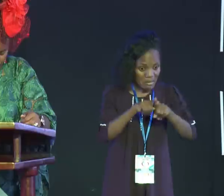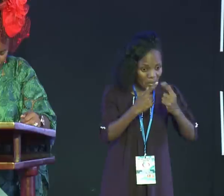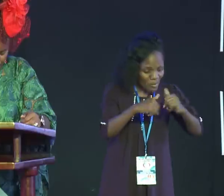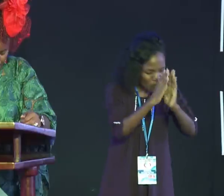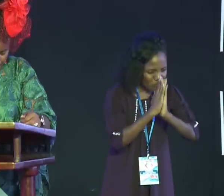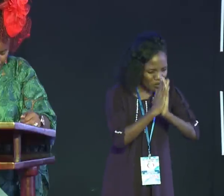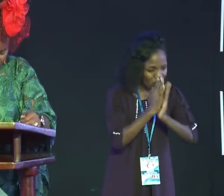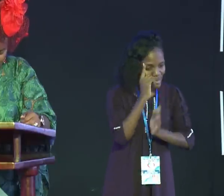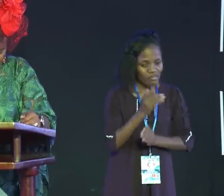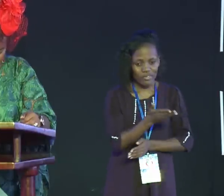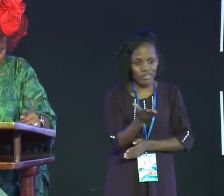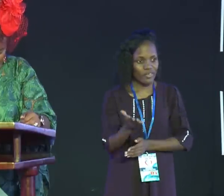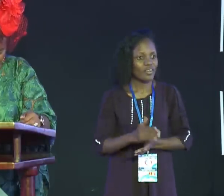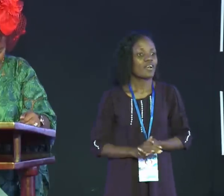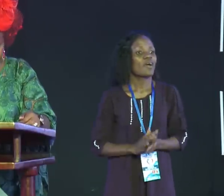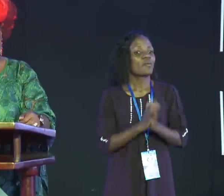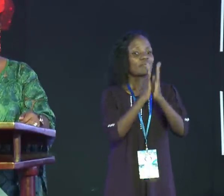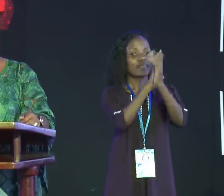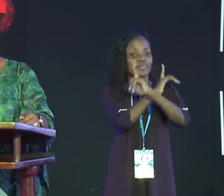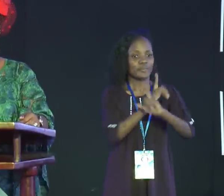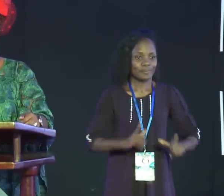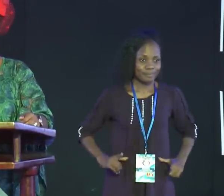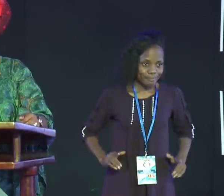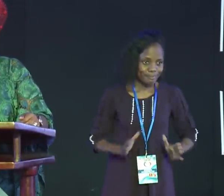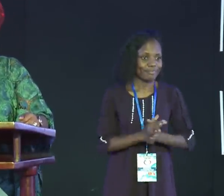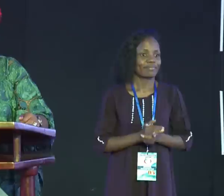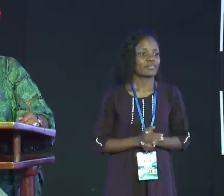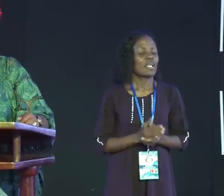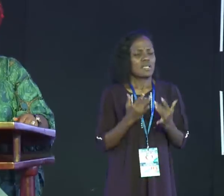And prayed for them. Yes, praise the Lord.